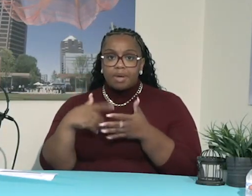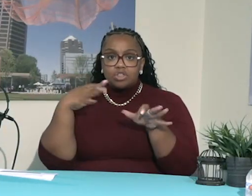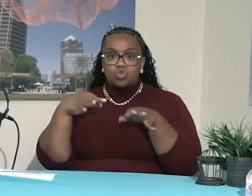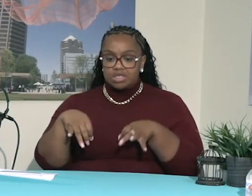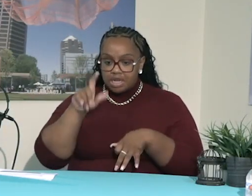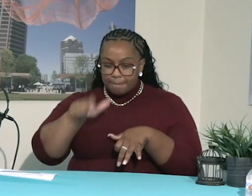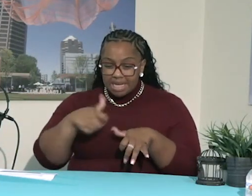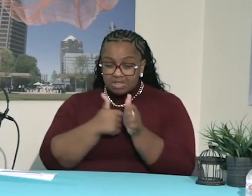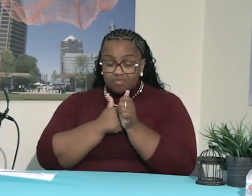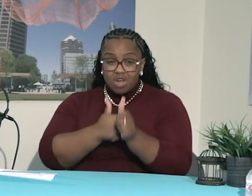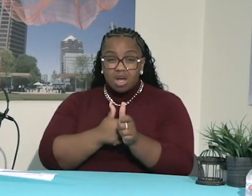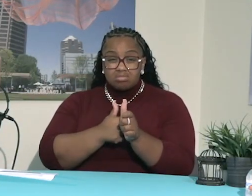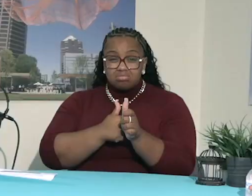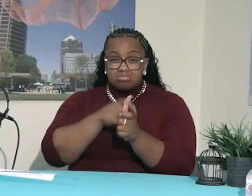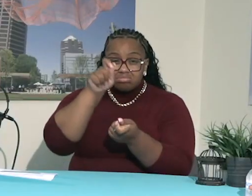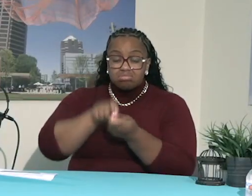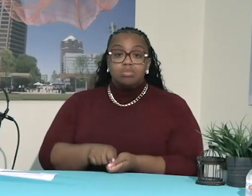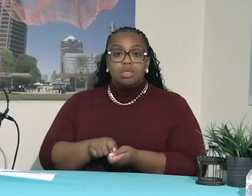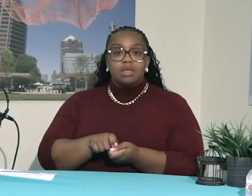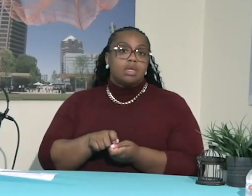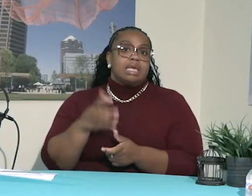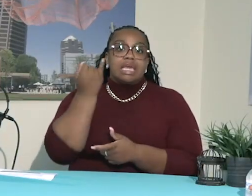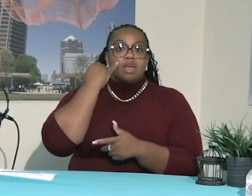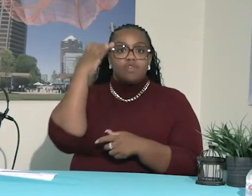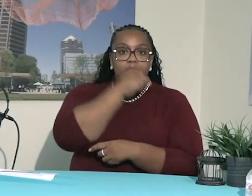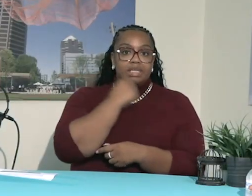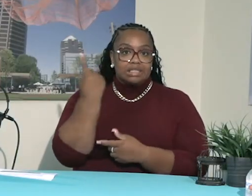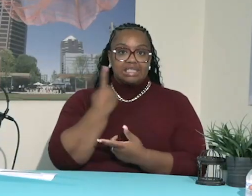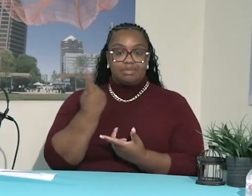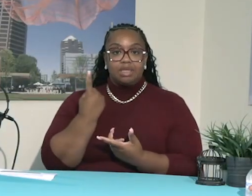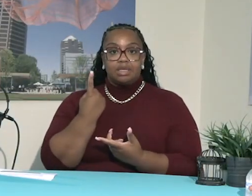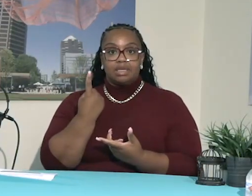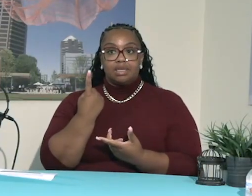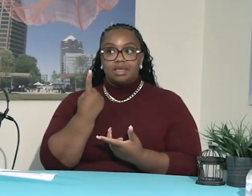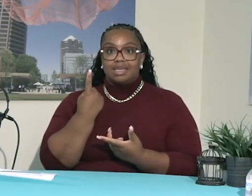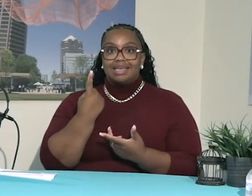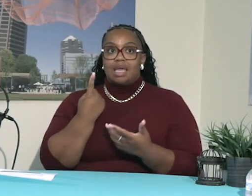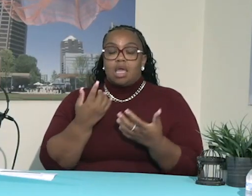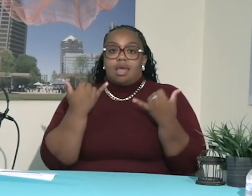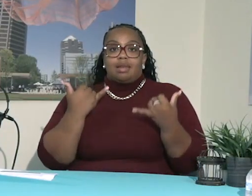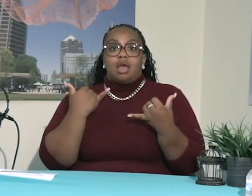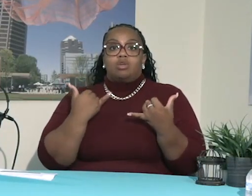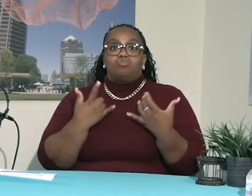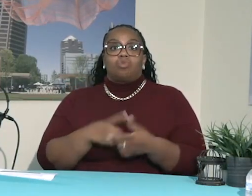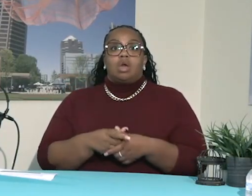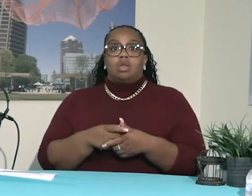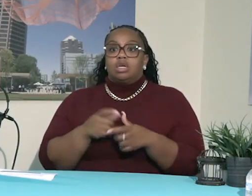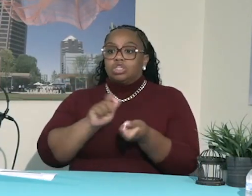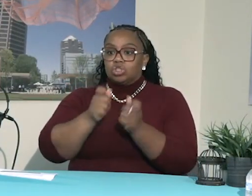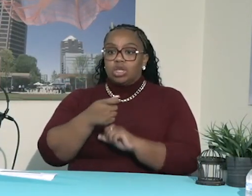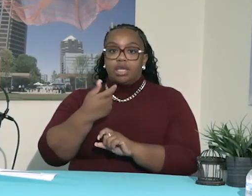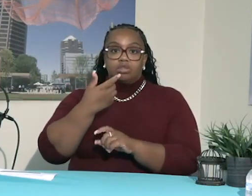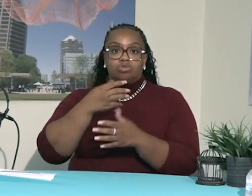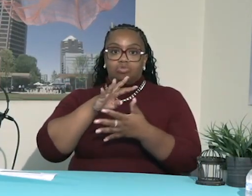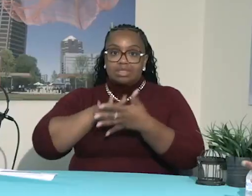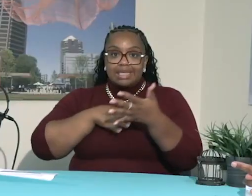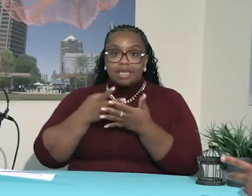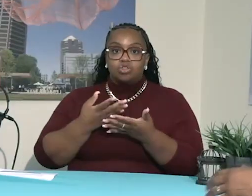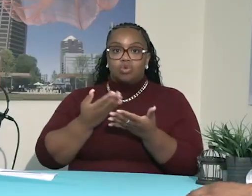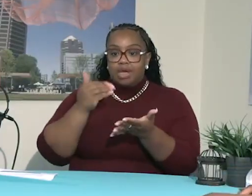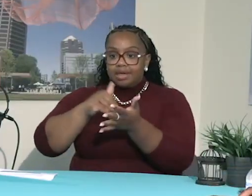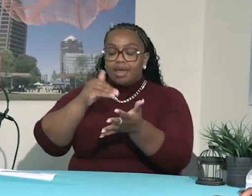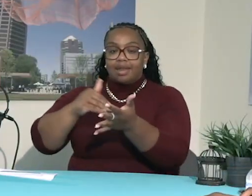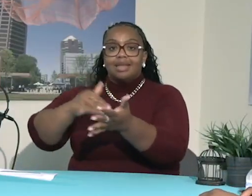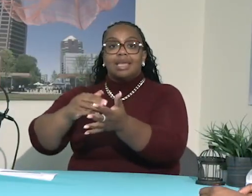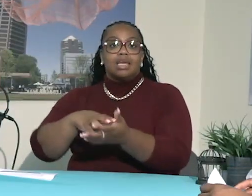be rescheduled a month out. What if you are high risk for colon cancer? So now it's just, I can keep going. So I'm